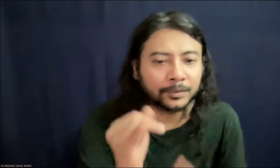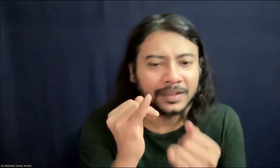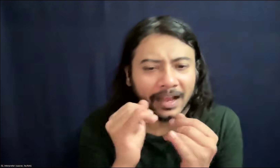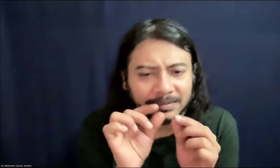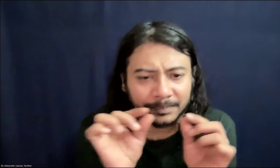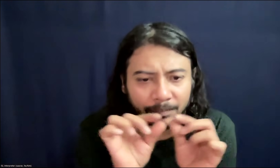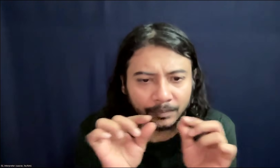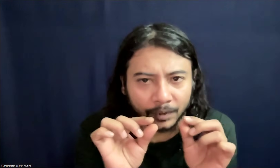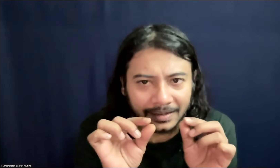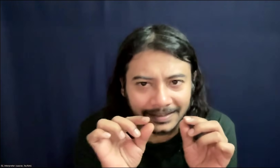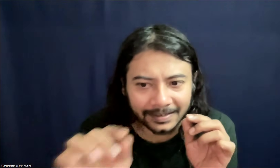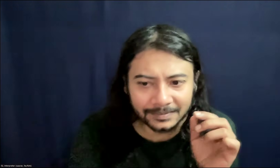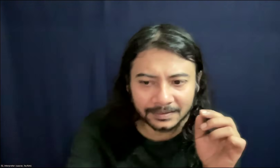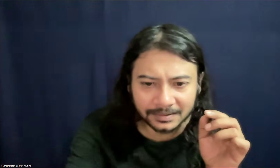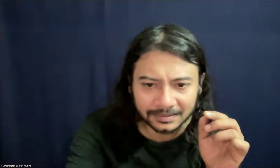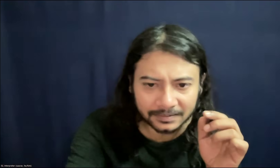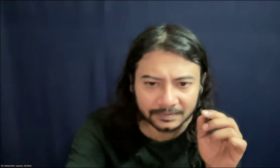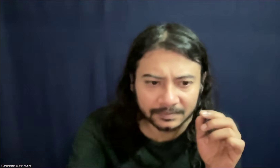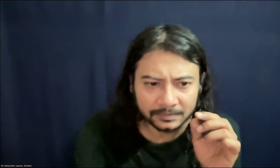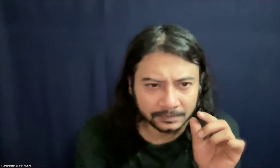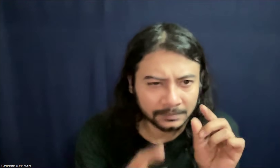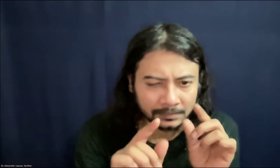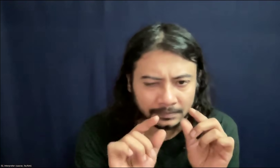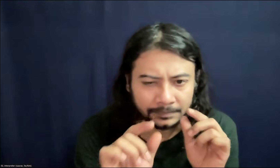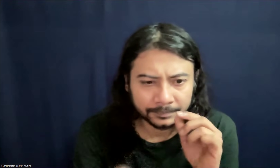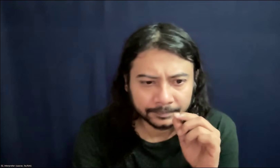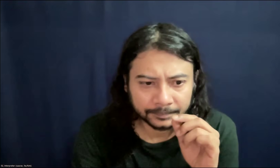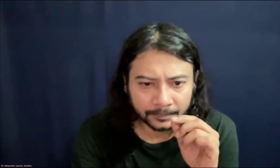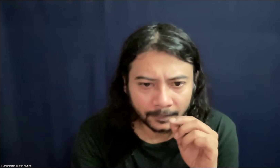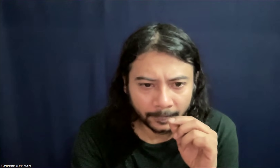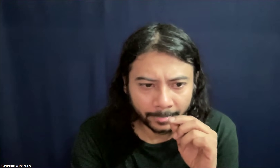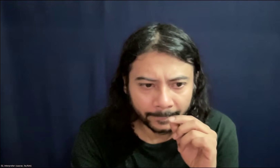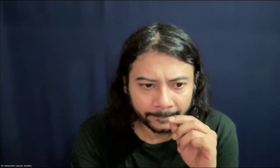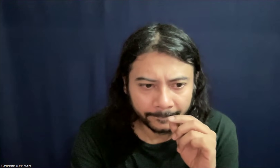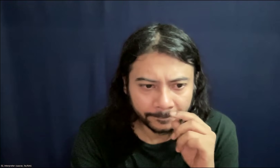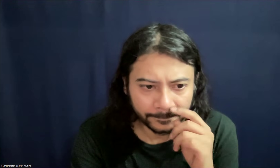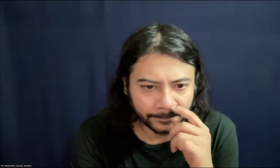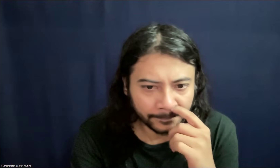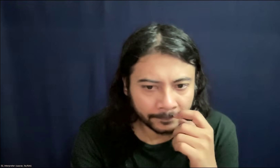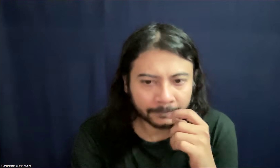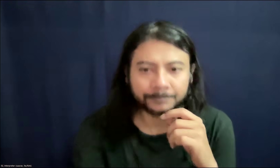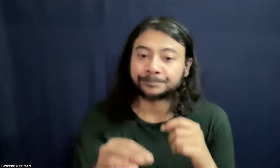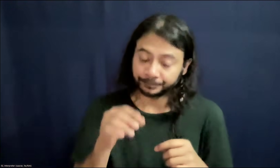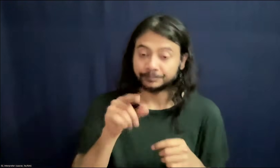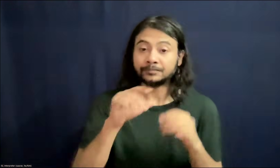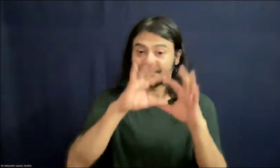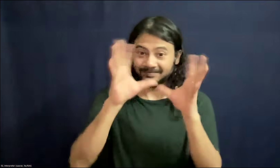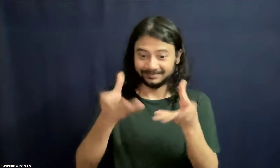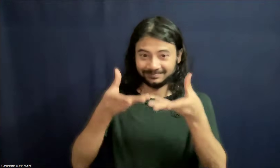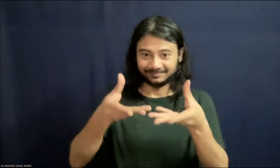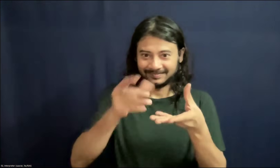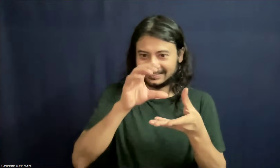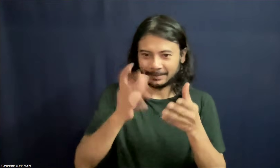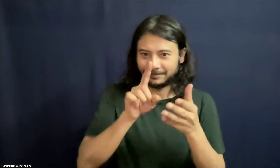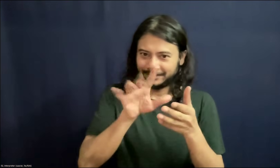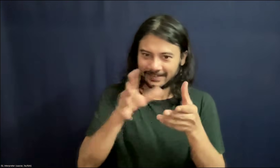Sorry, So what was the although it is last sentence, Mataji? yeah, and what I'm trying to say is that although this knowledge is confidential, but